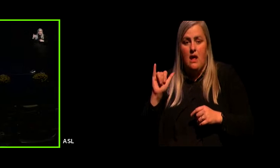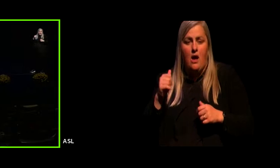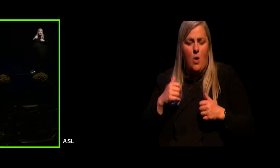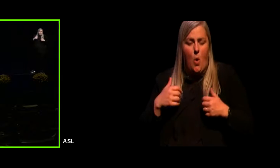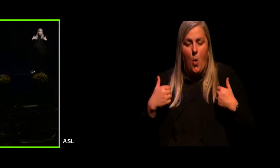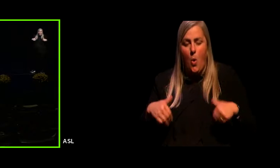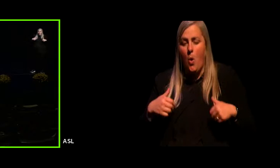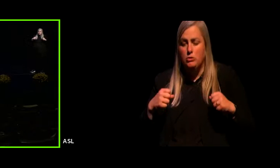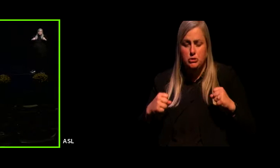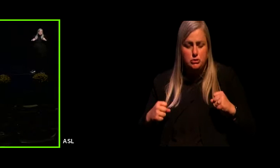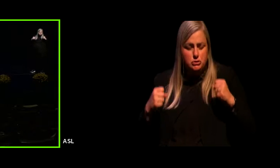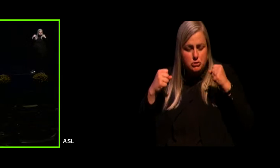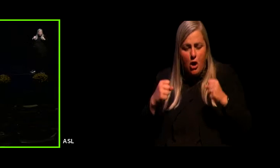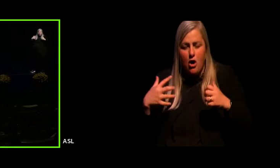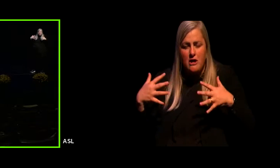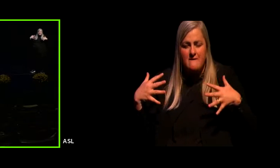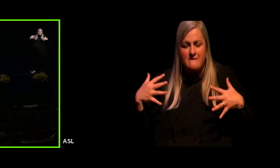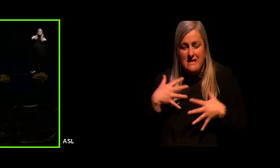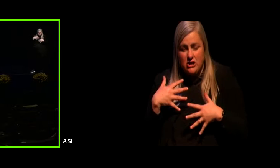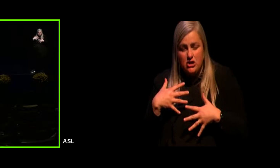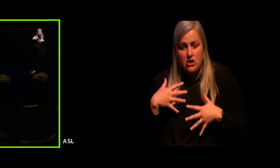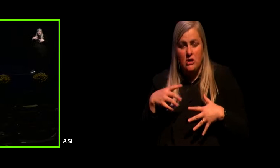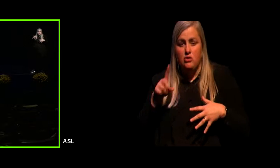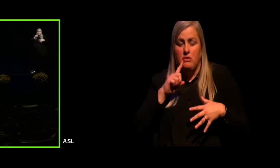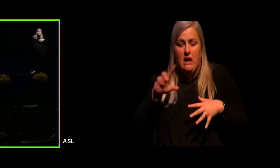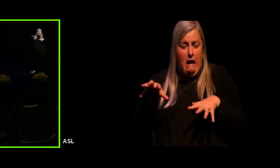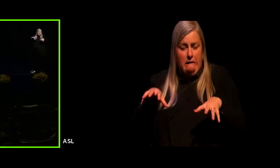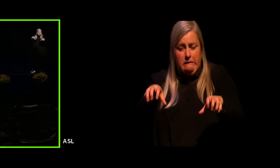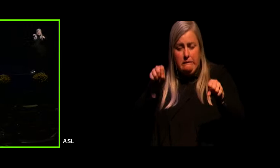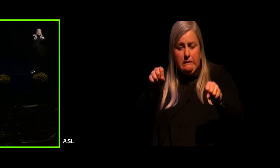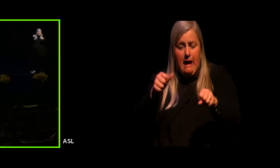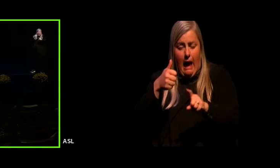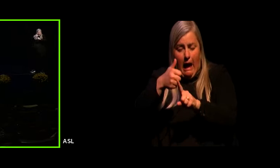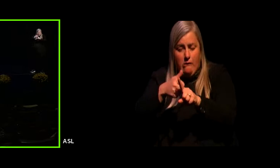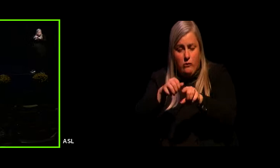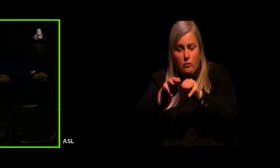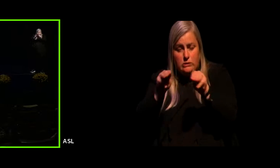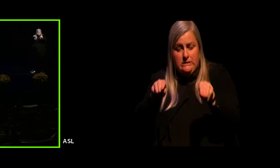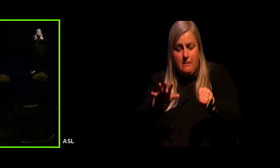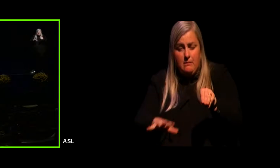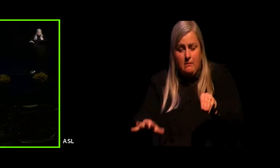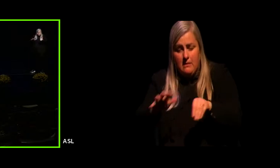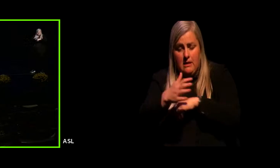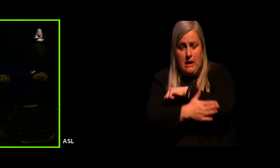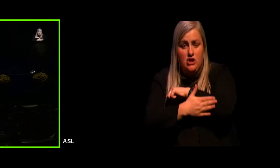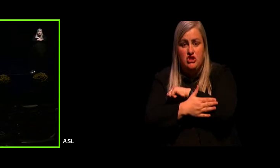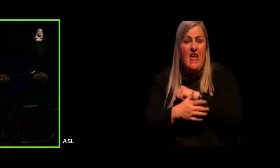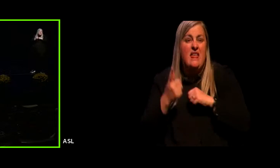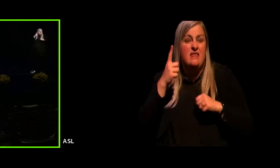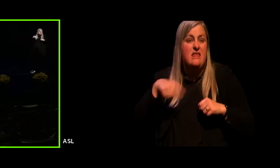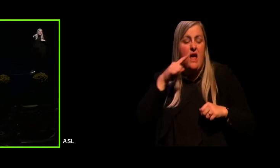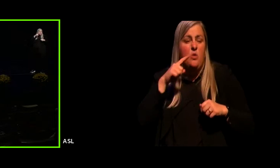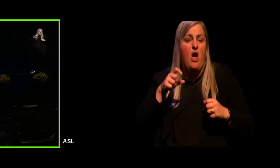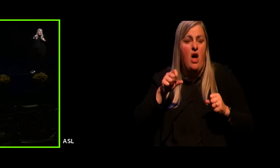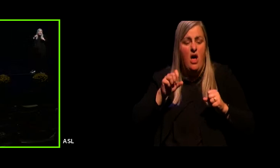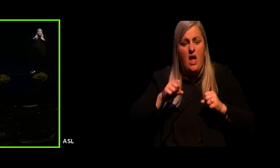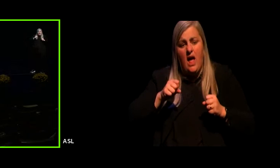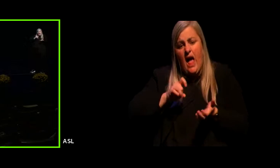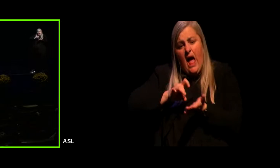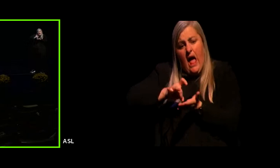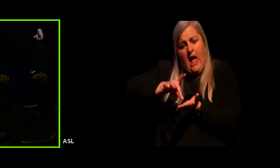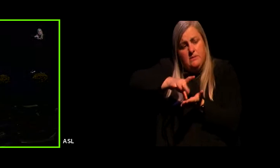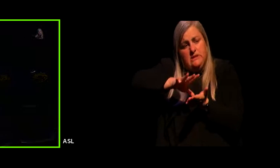gripped every museum in the country, okay? They're gonna empty the museums. We're not gonna be able to work.